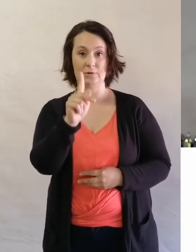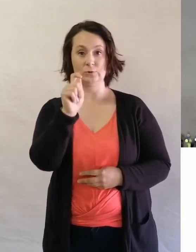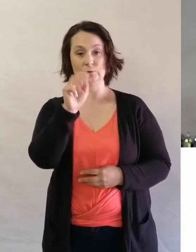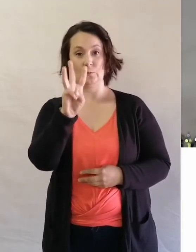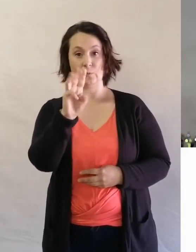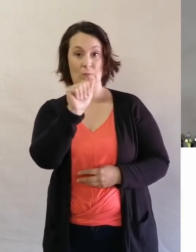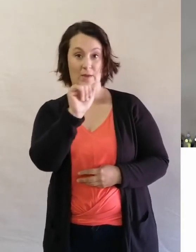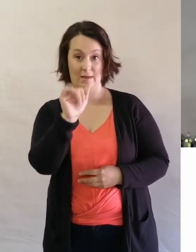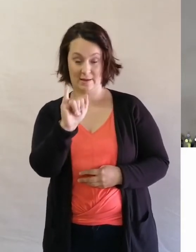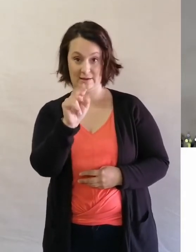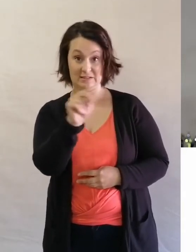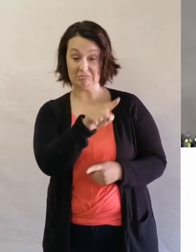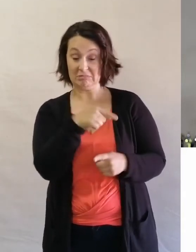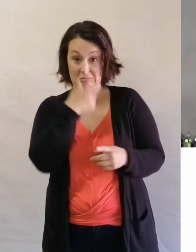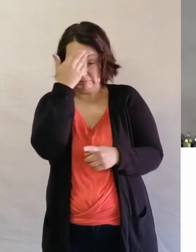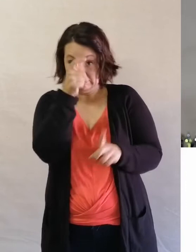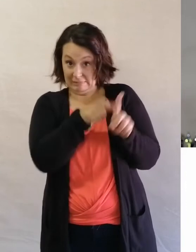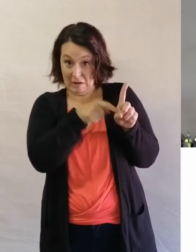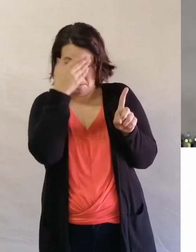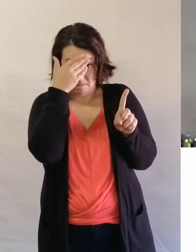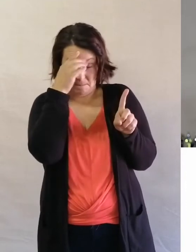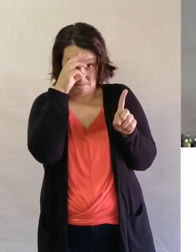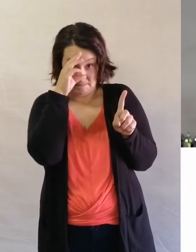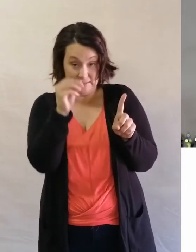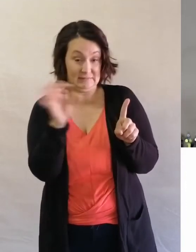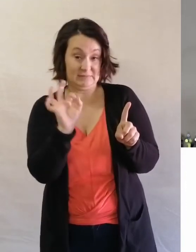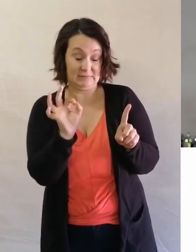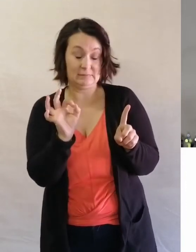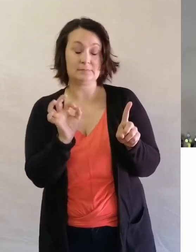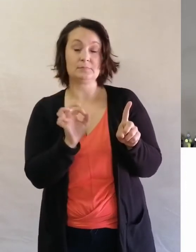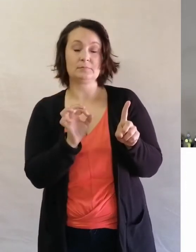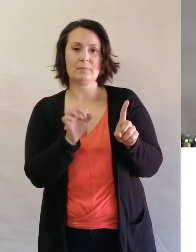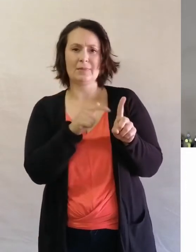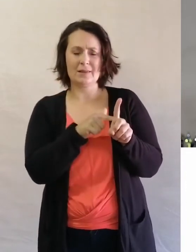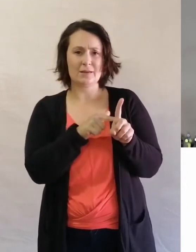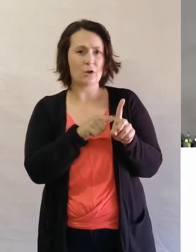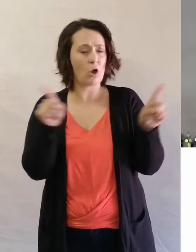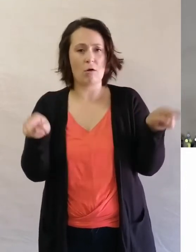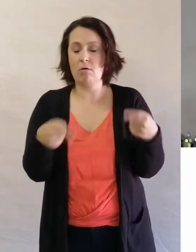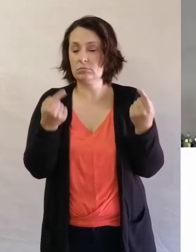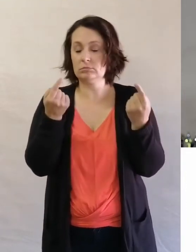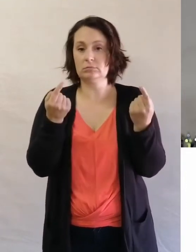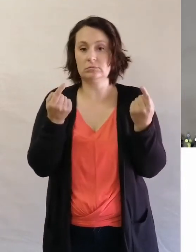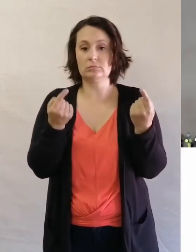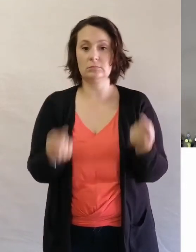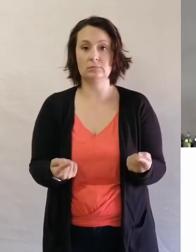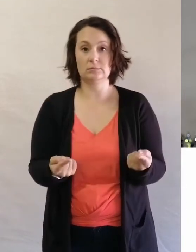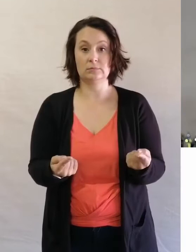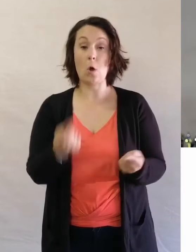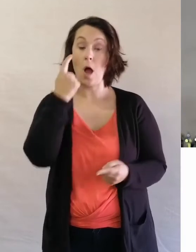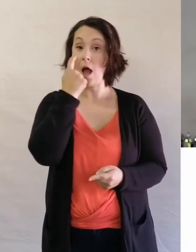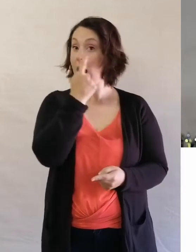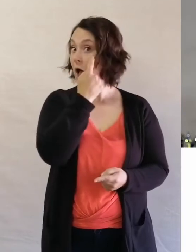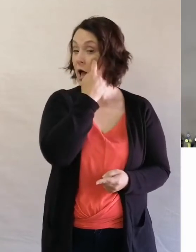was not a believer, said this. He says, you can't depend on your